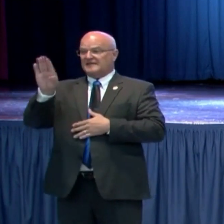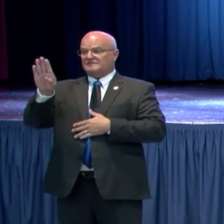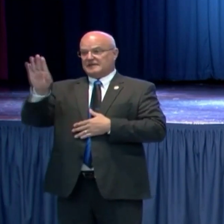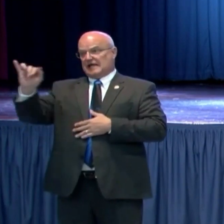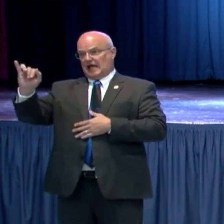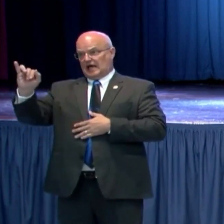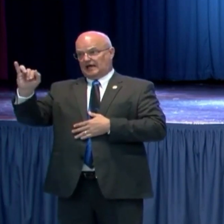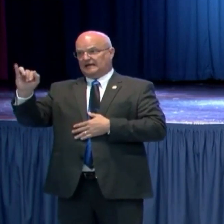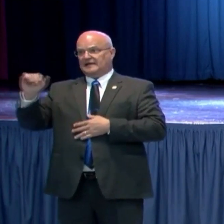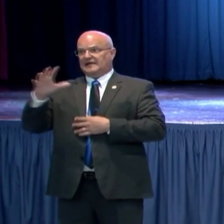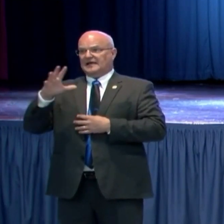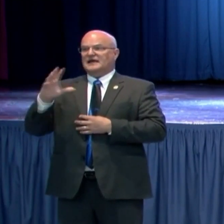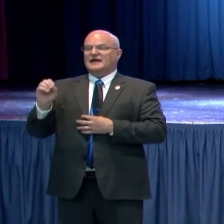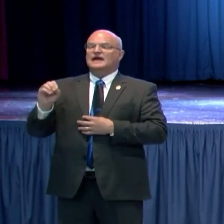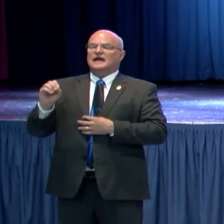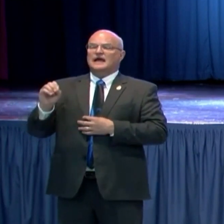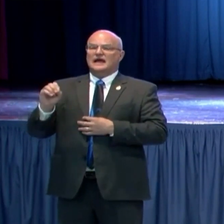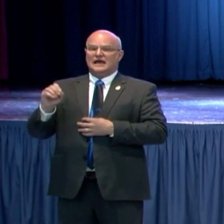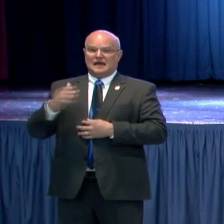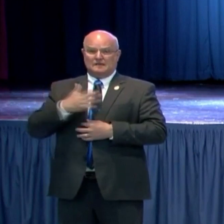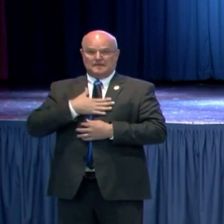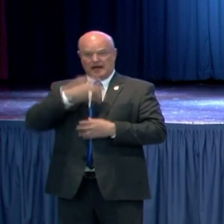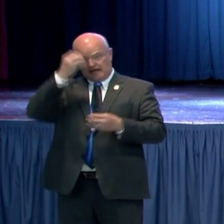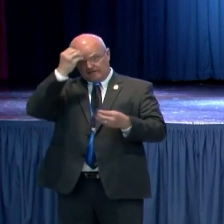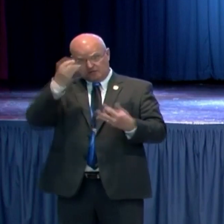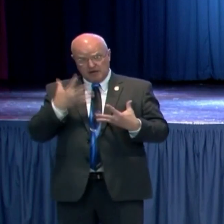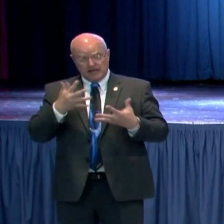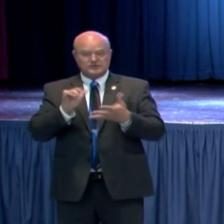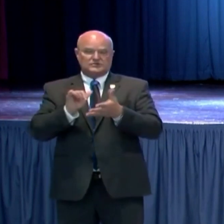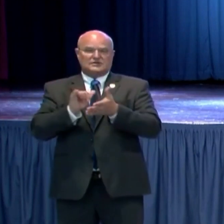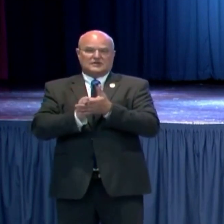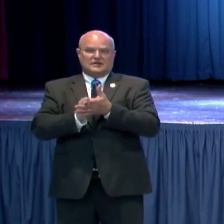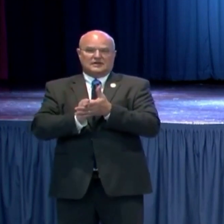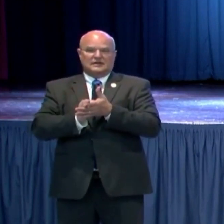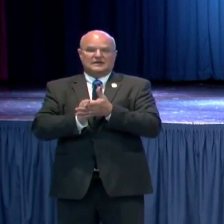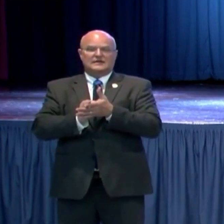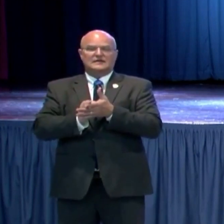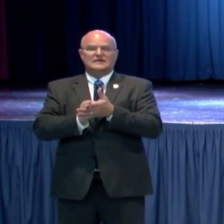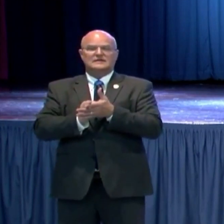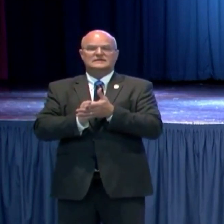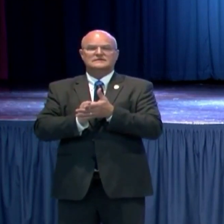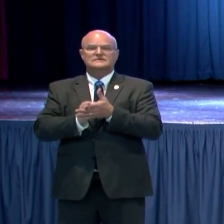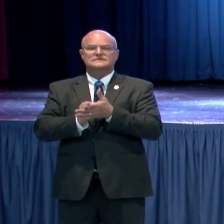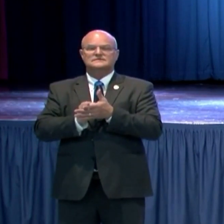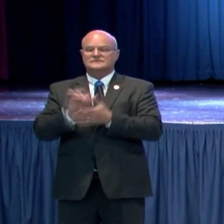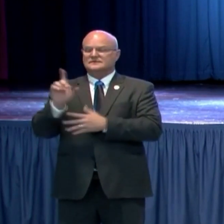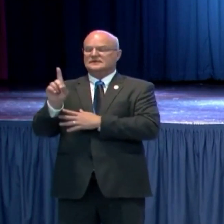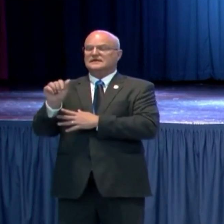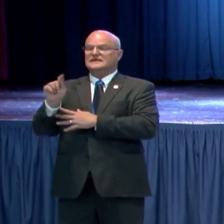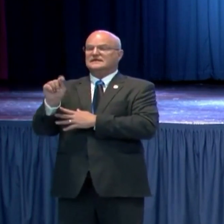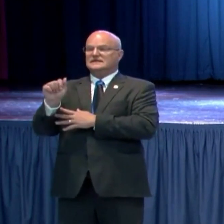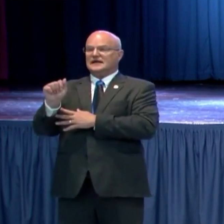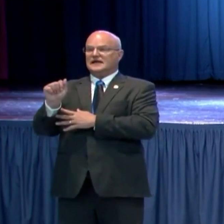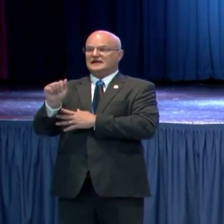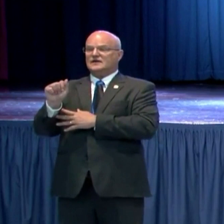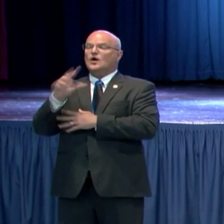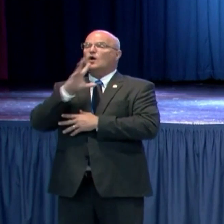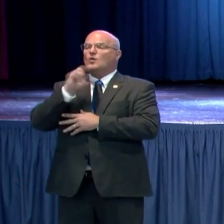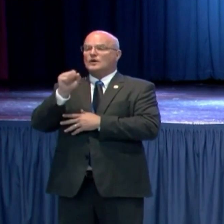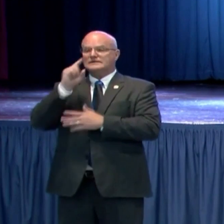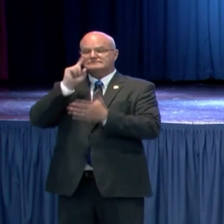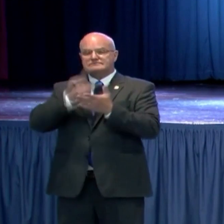FBI, and my information is that the data was